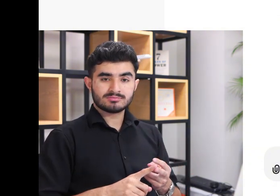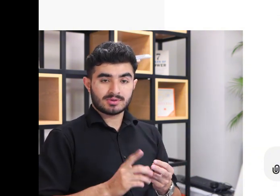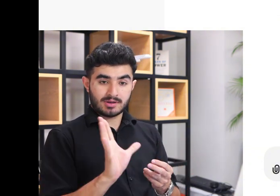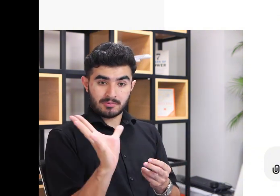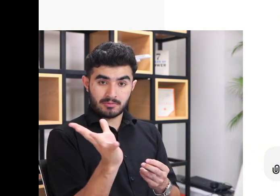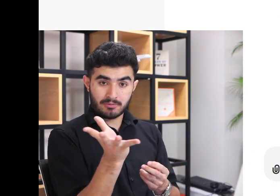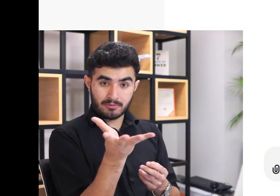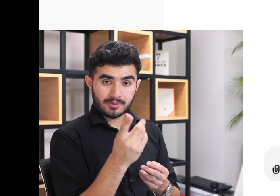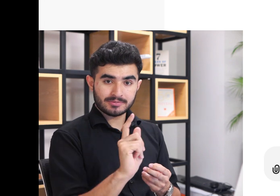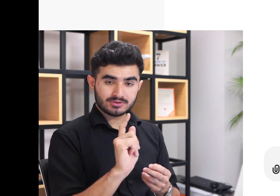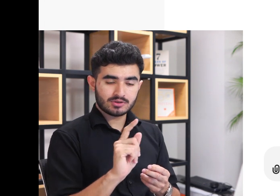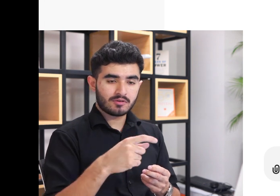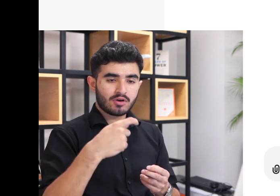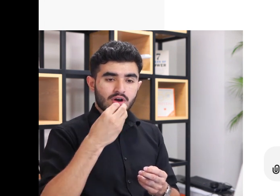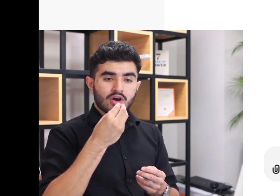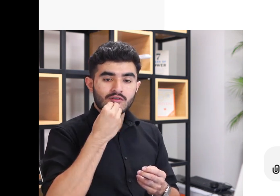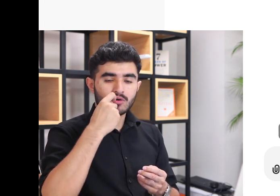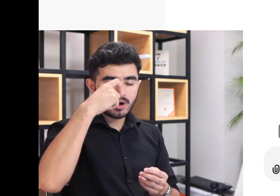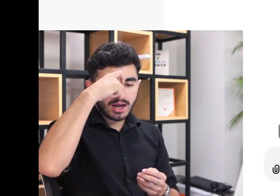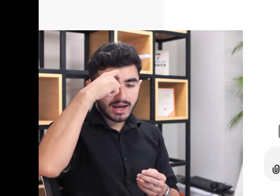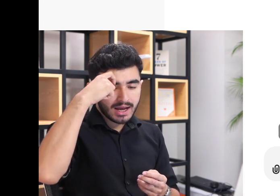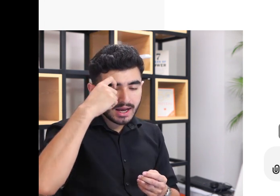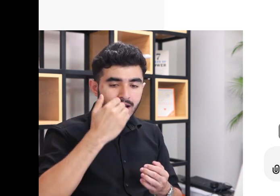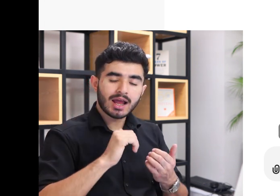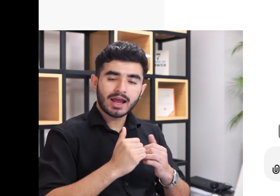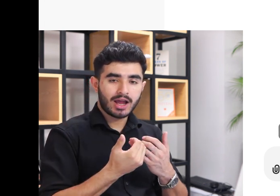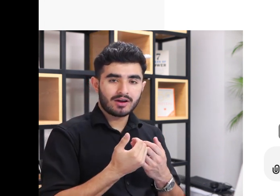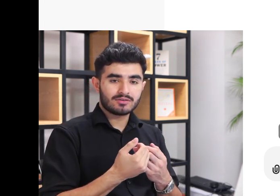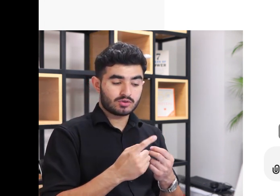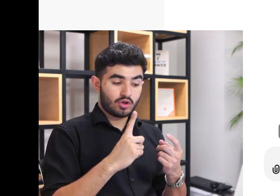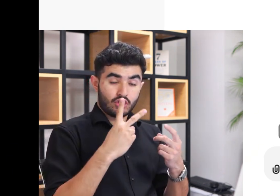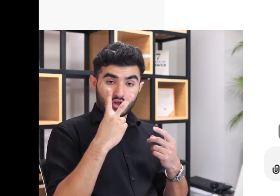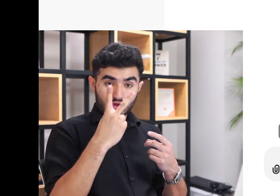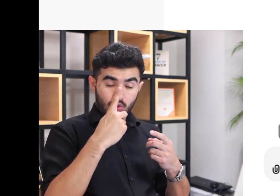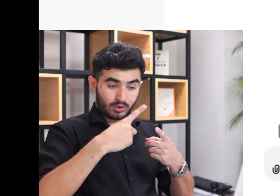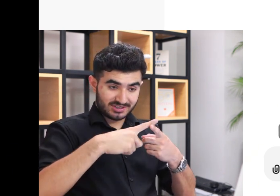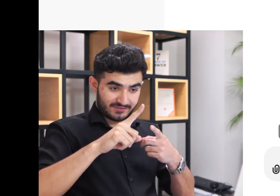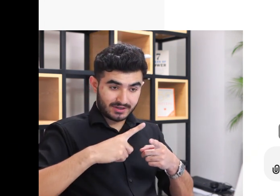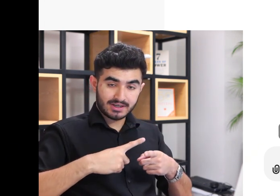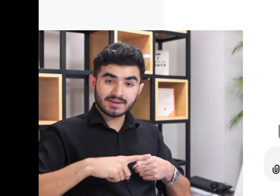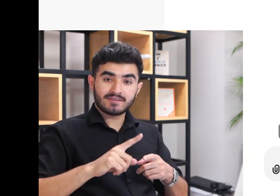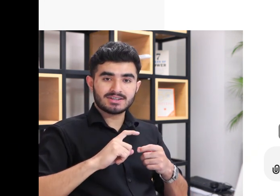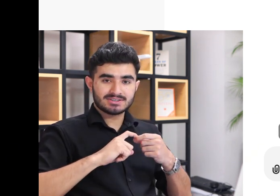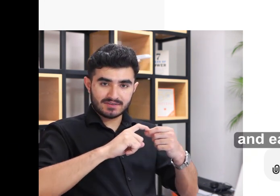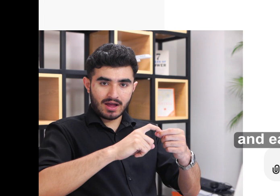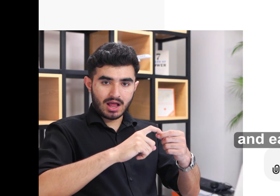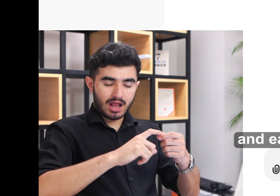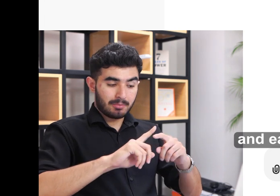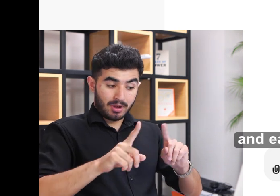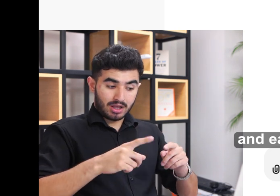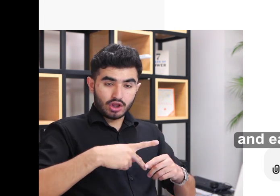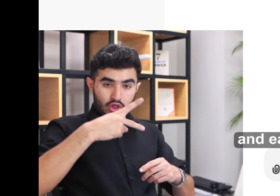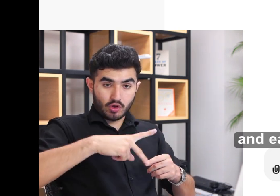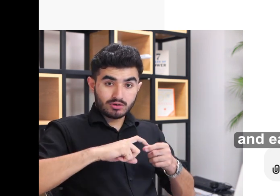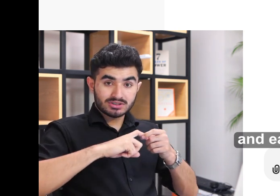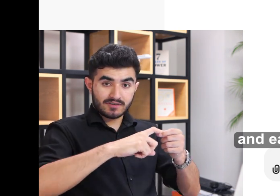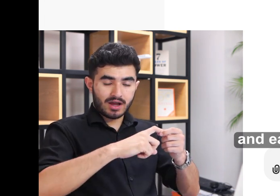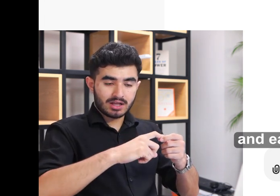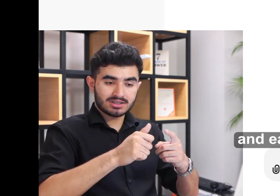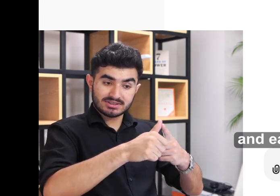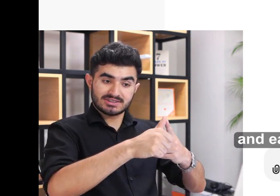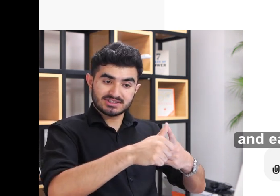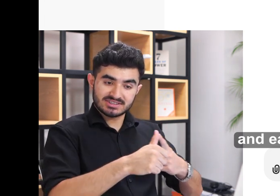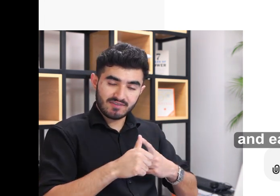And second, how does a microwave heat the food? There are two different ways to ask about a microwave, and each will give you a